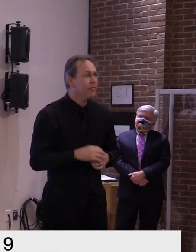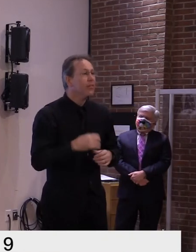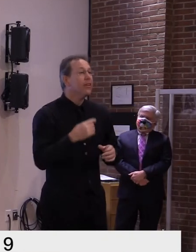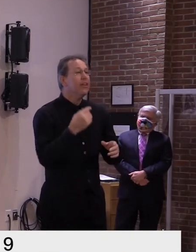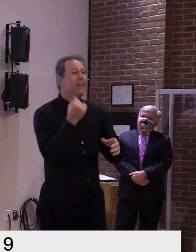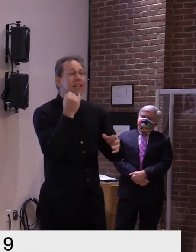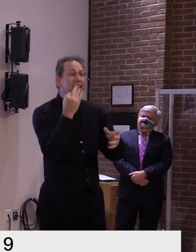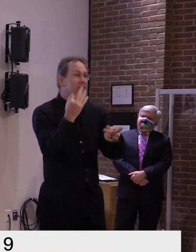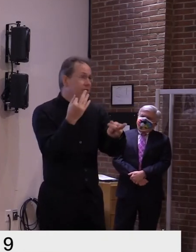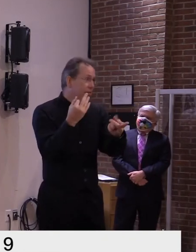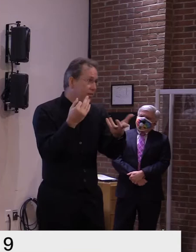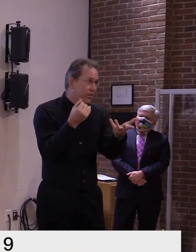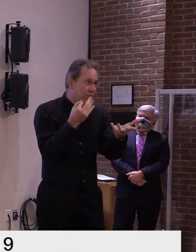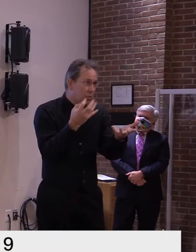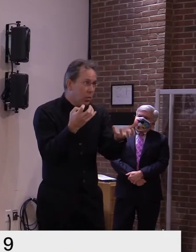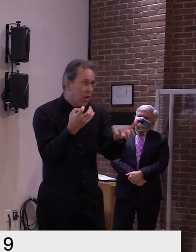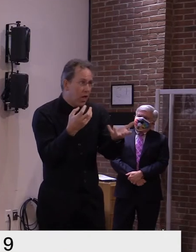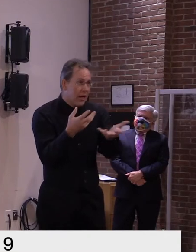that individual